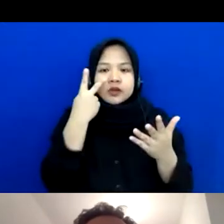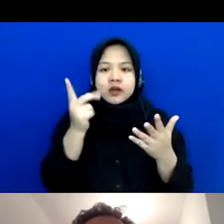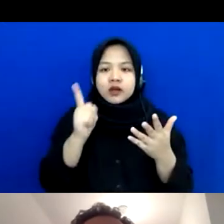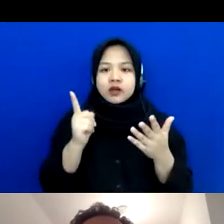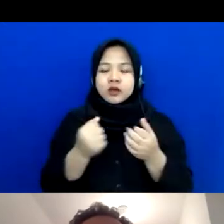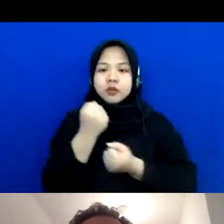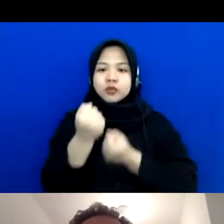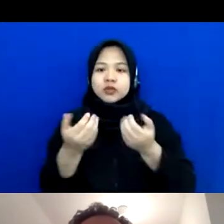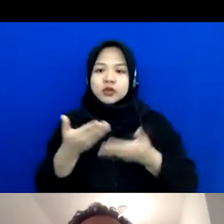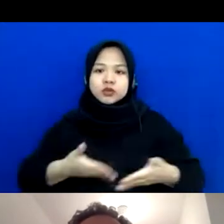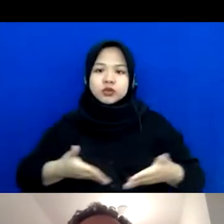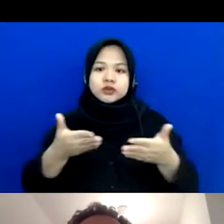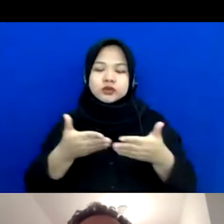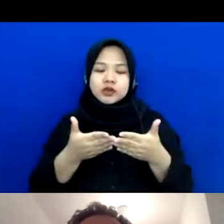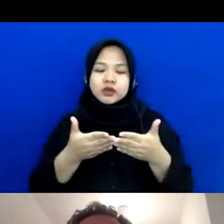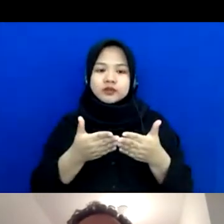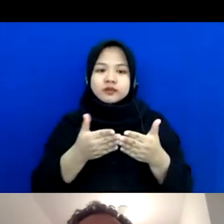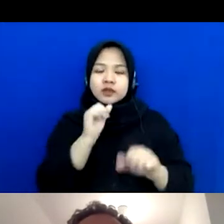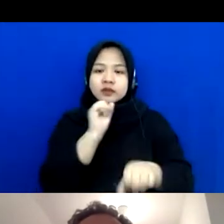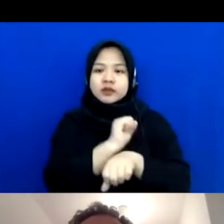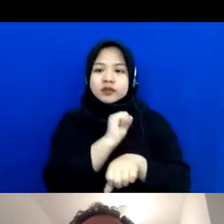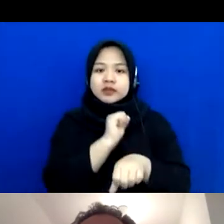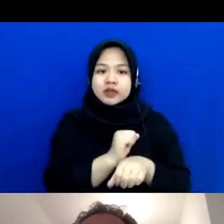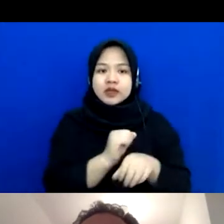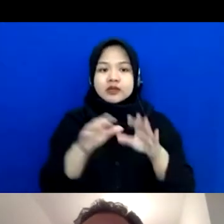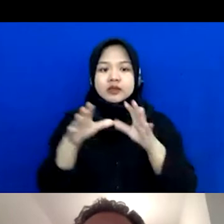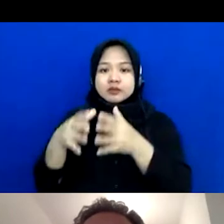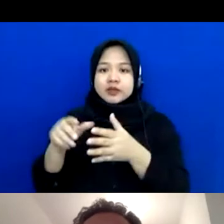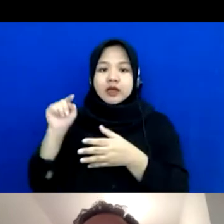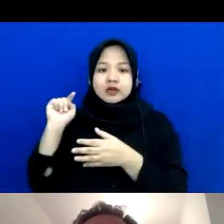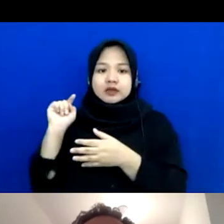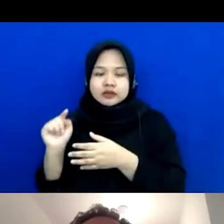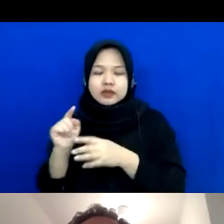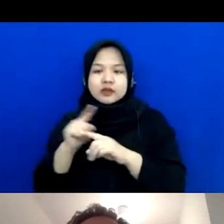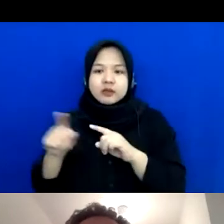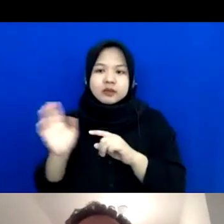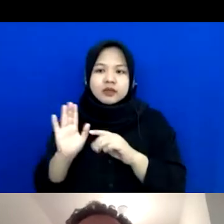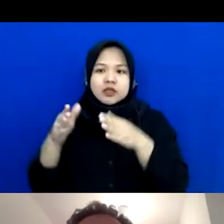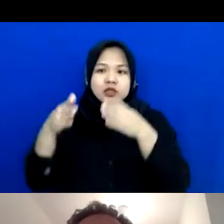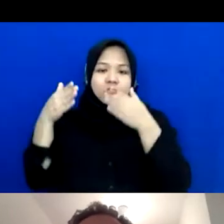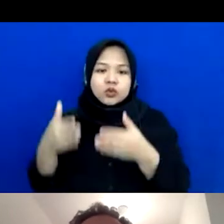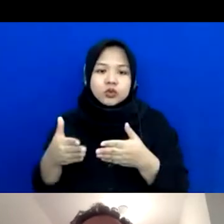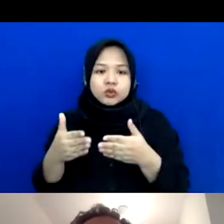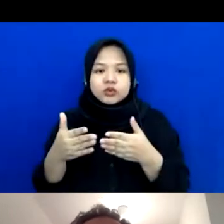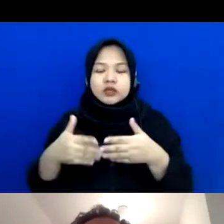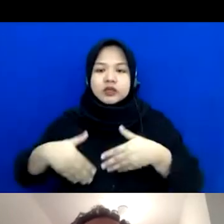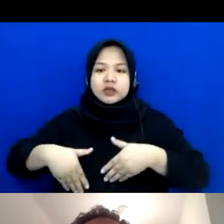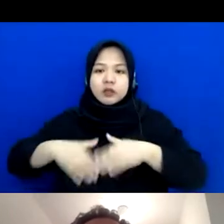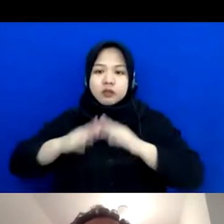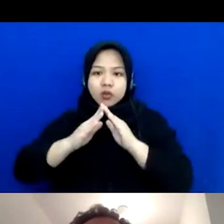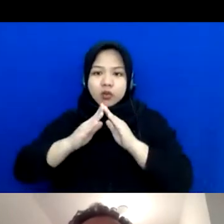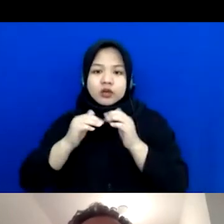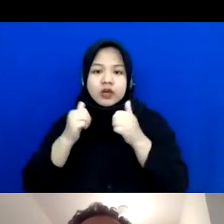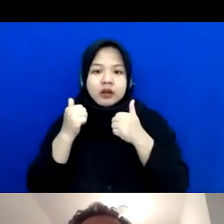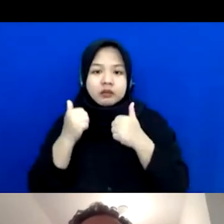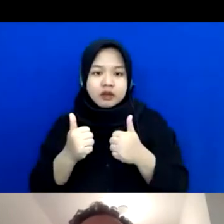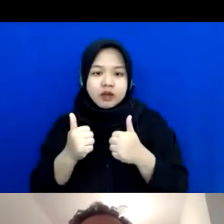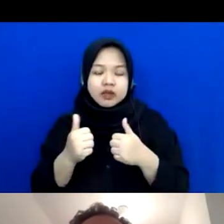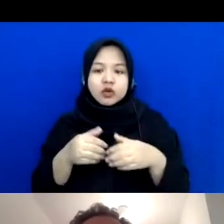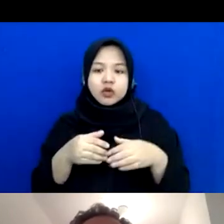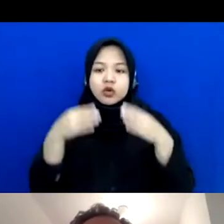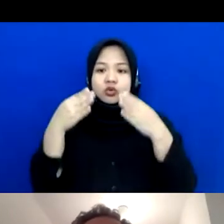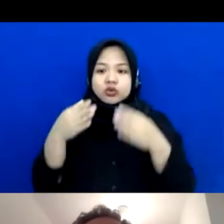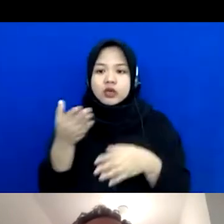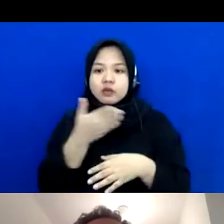enterprises working in this case, in this field are not particularly well-structured. And in particular, they